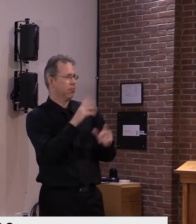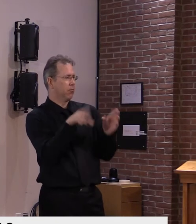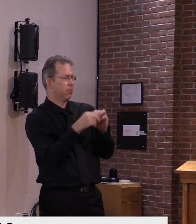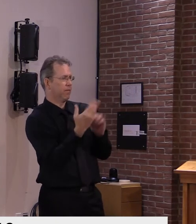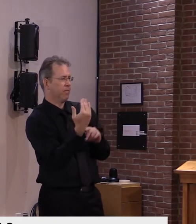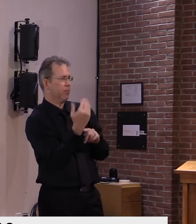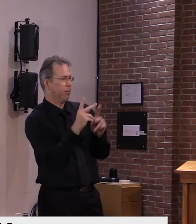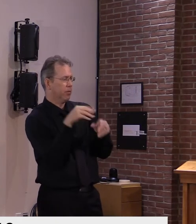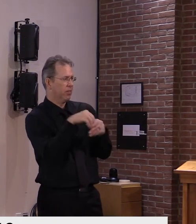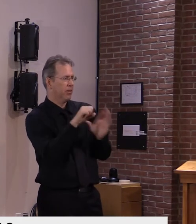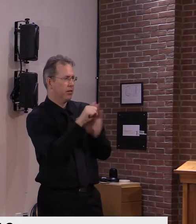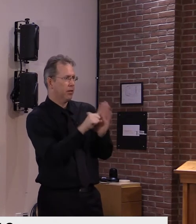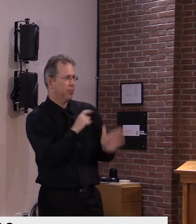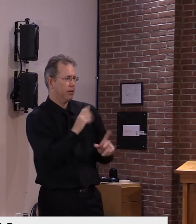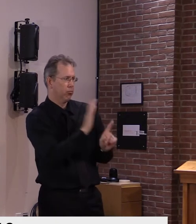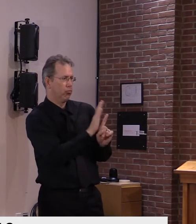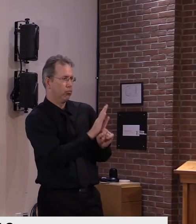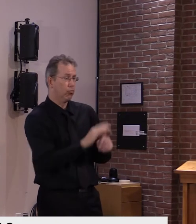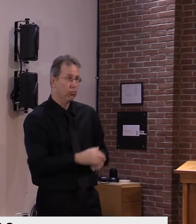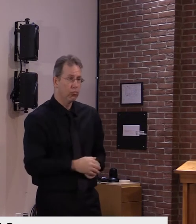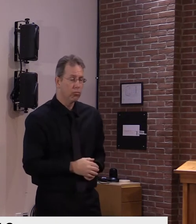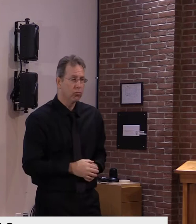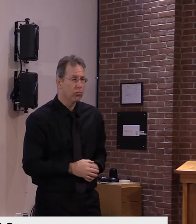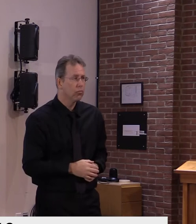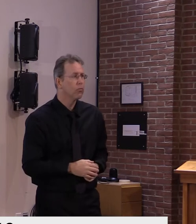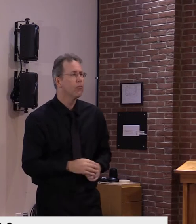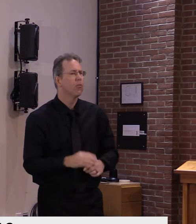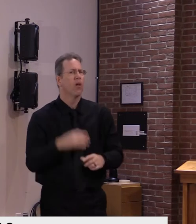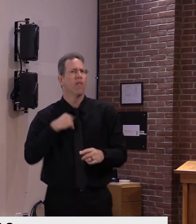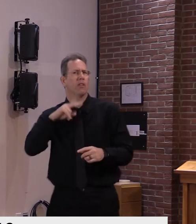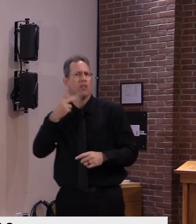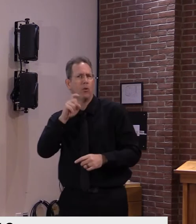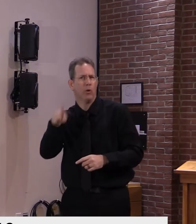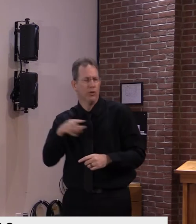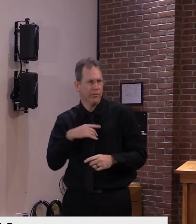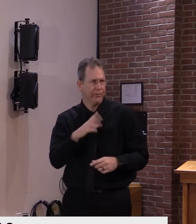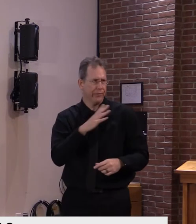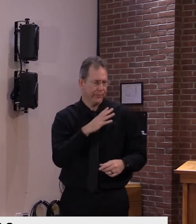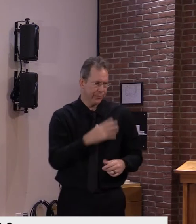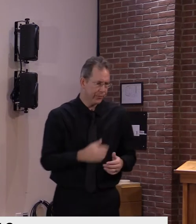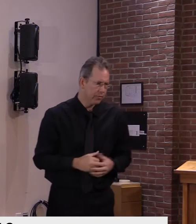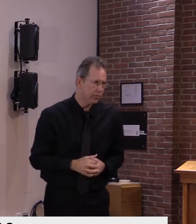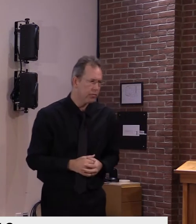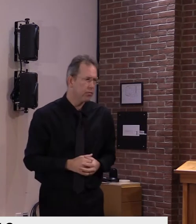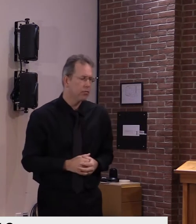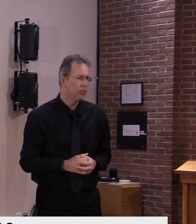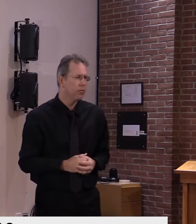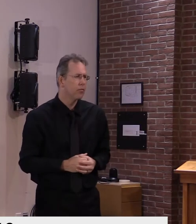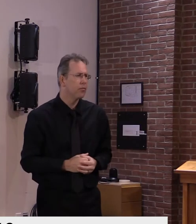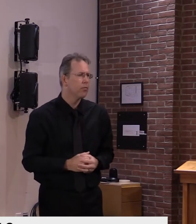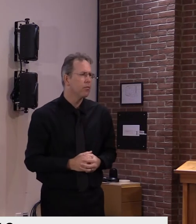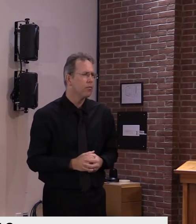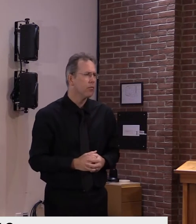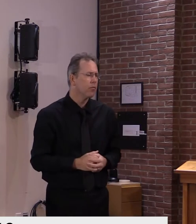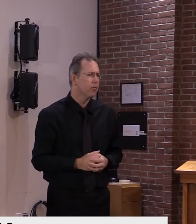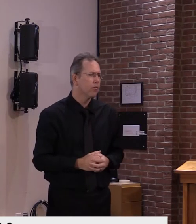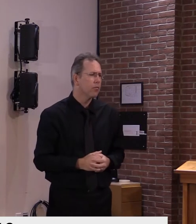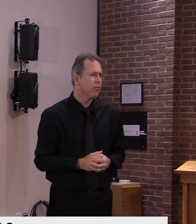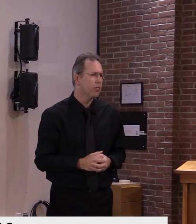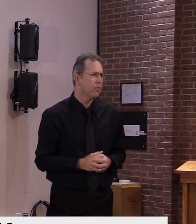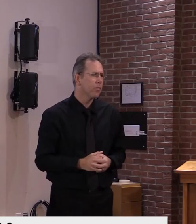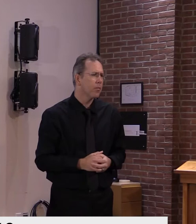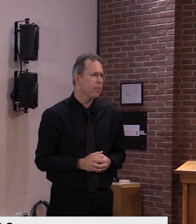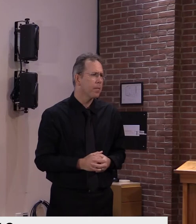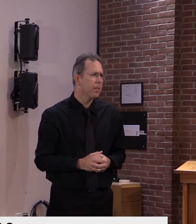Okay, good. Thank you. Governor, there seems to be some confusion if indeed deer camp visitation